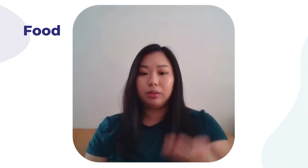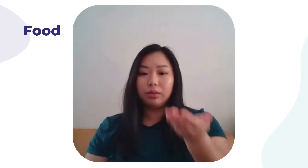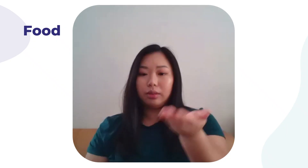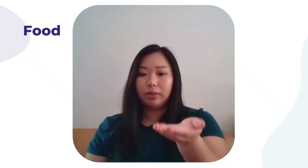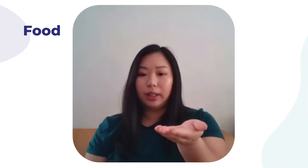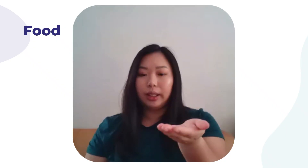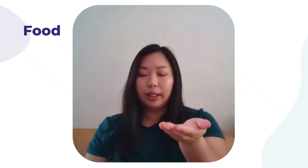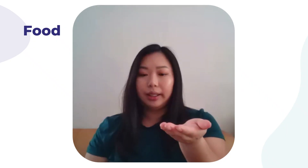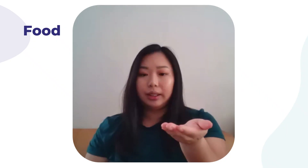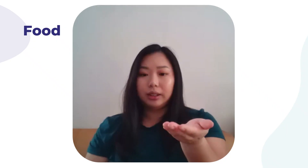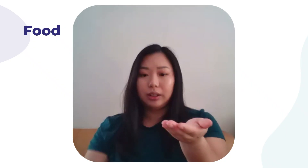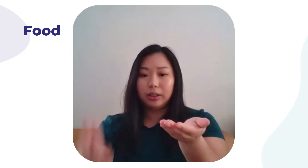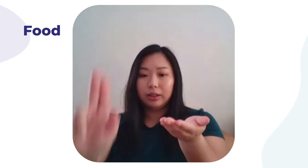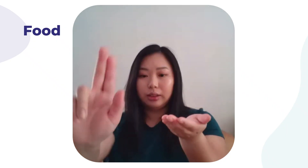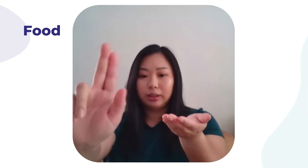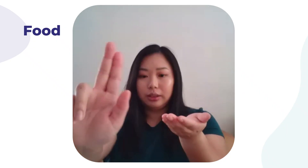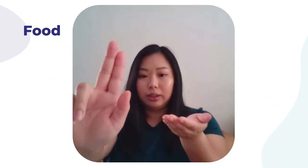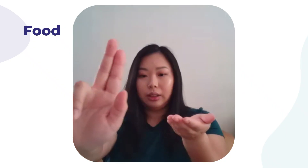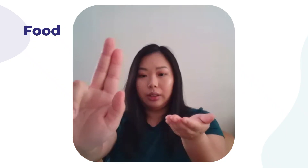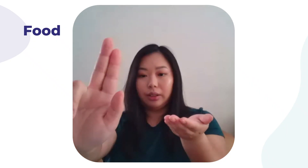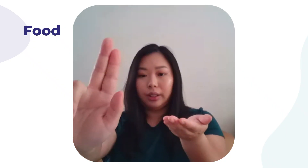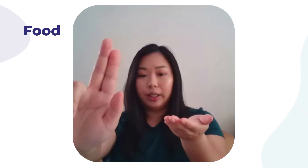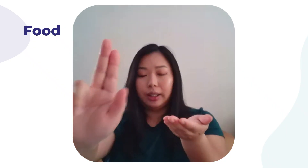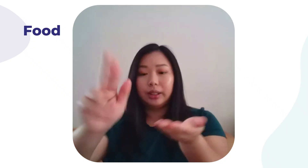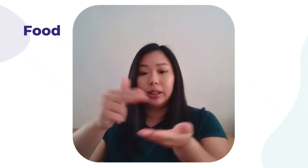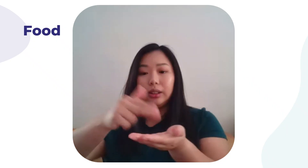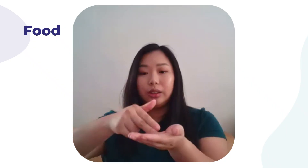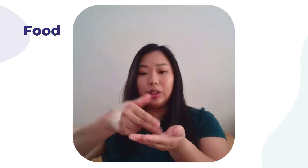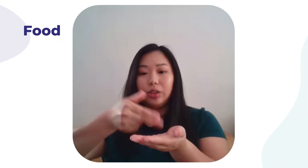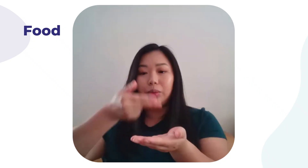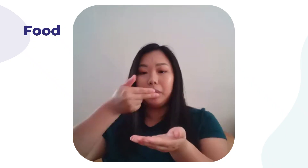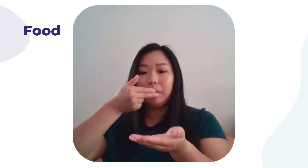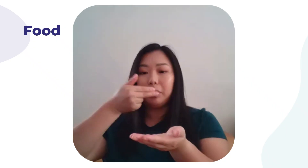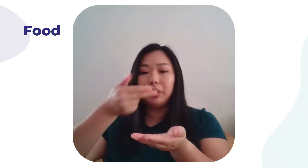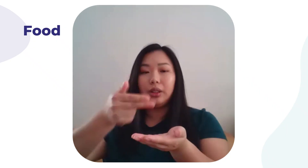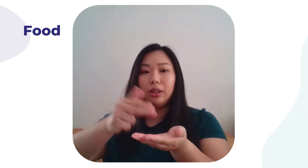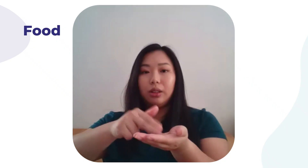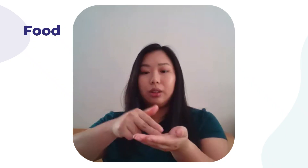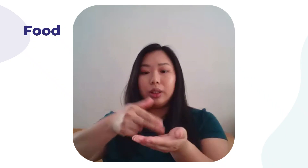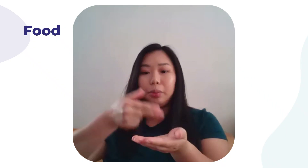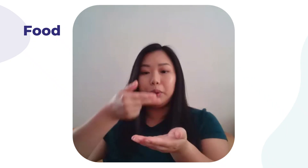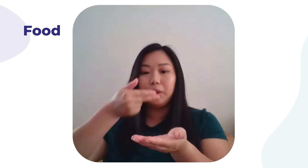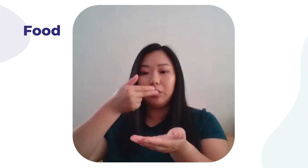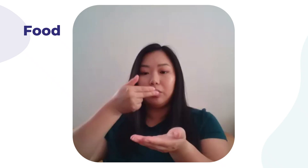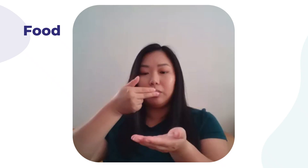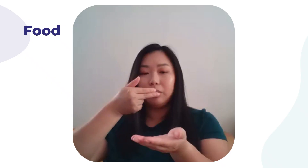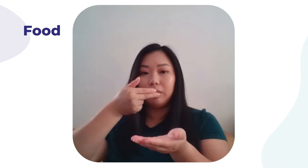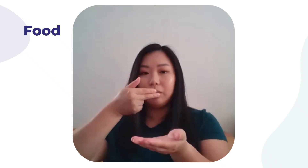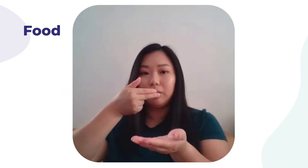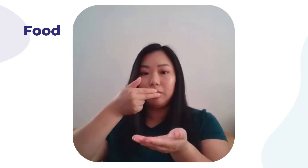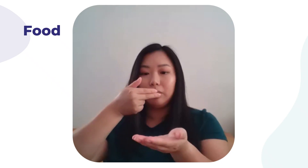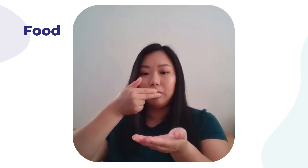Spoon, flat hand, other hand, and scoop up. Spoon.